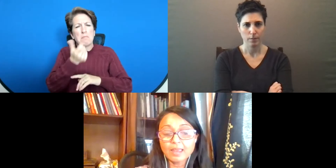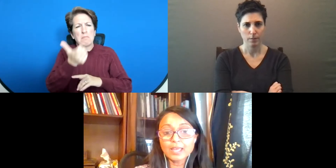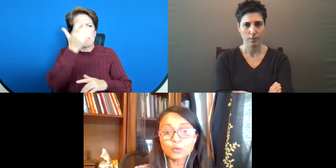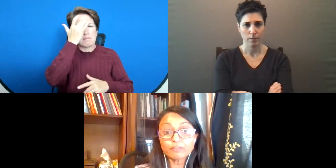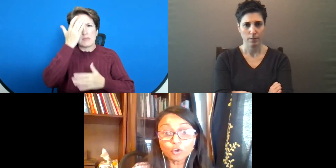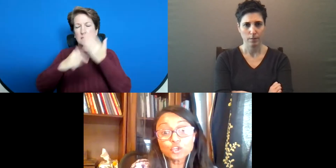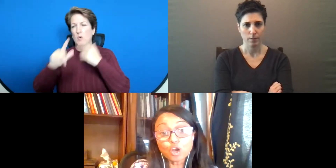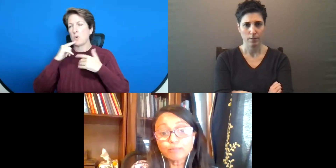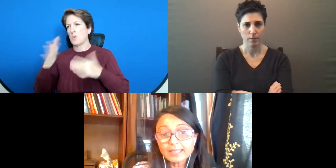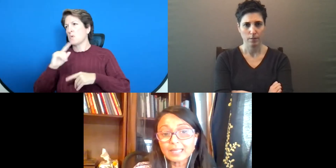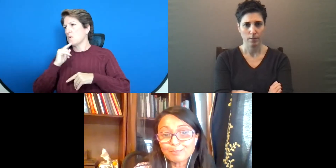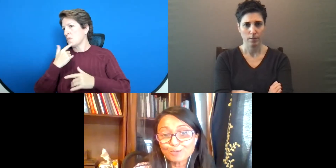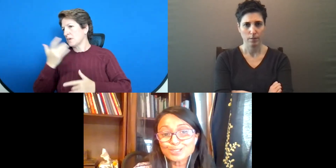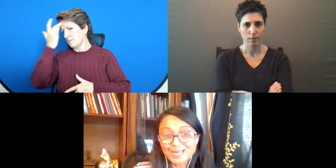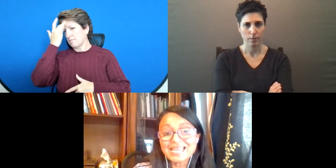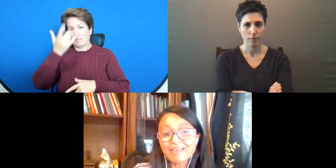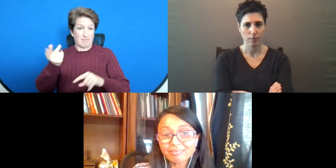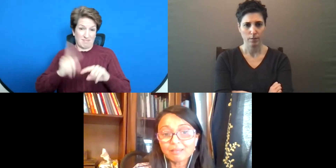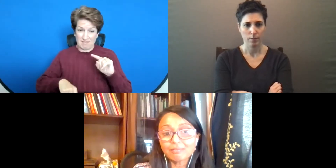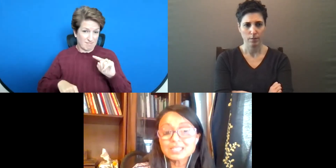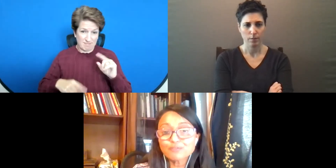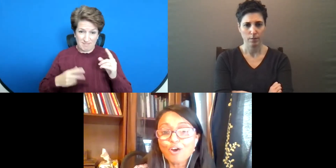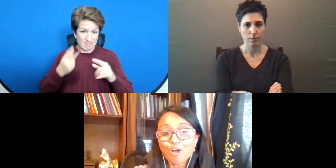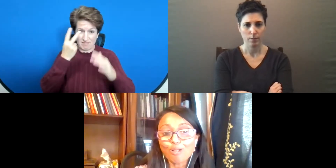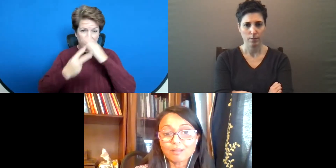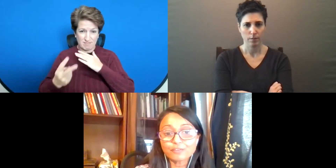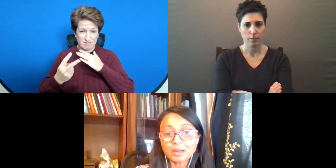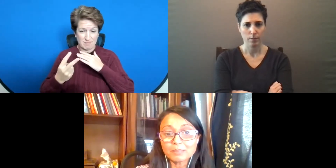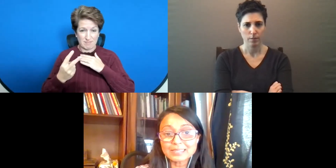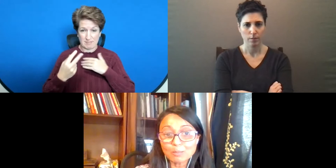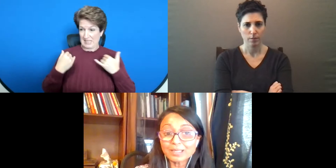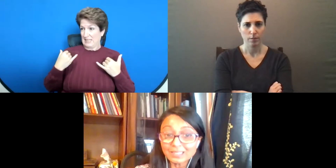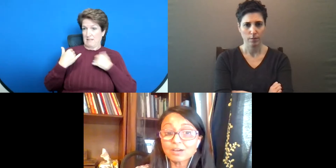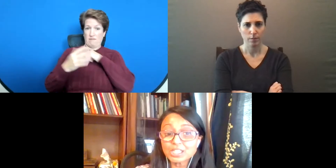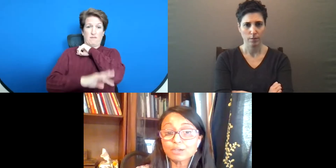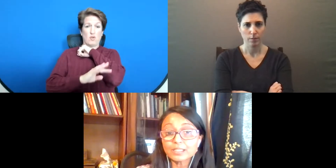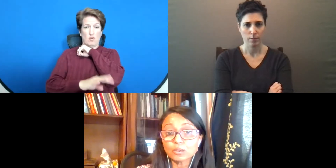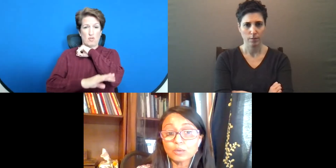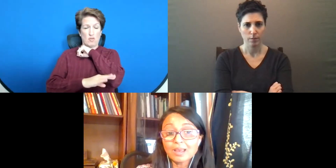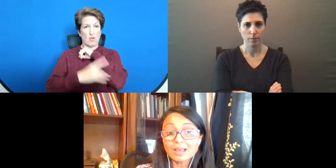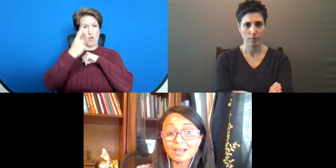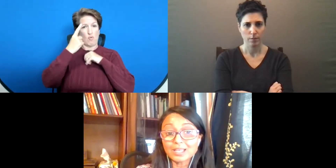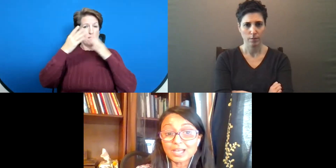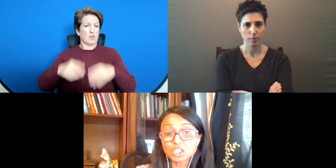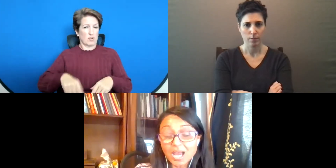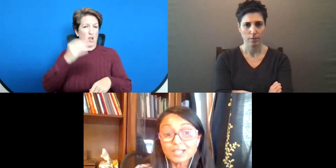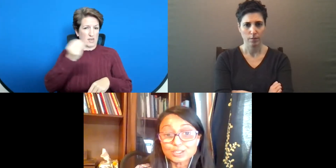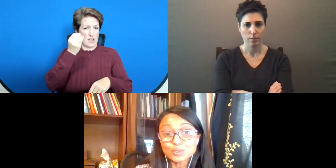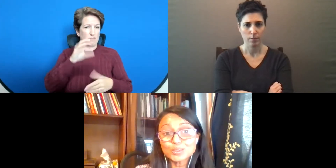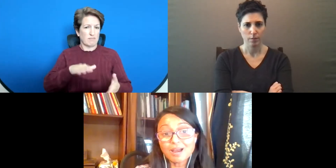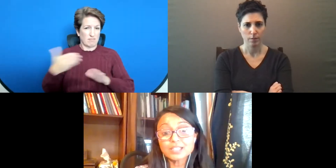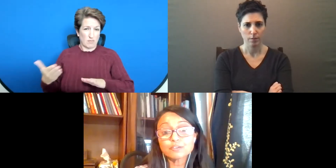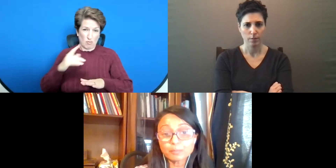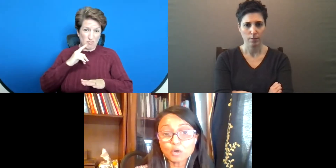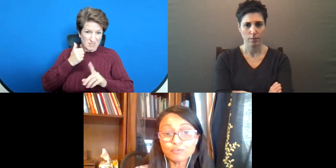sick. We've heard already about a death this fall from someone in Ontario, a